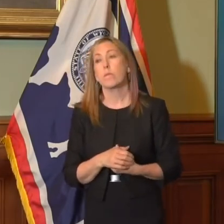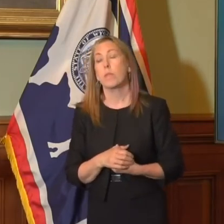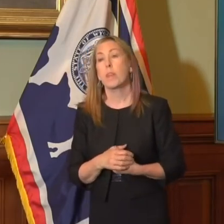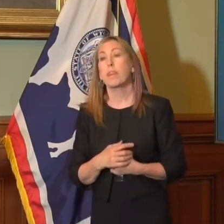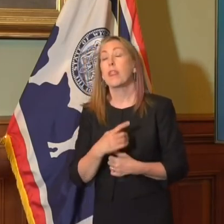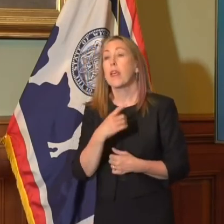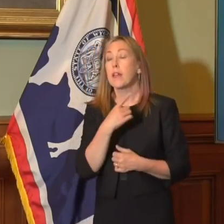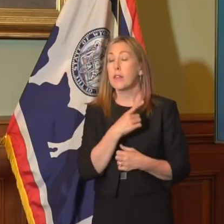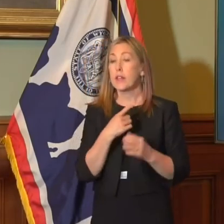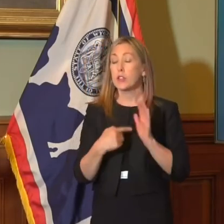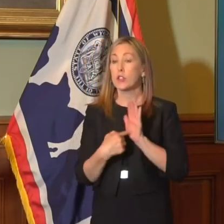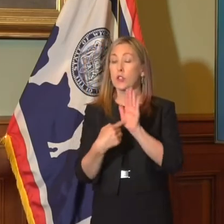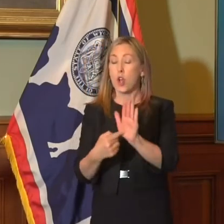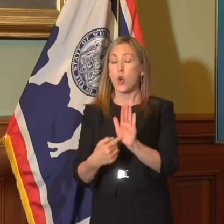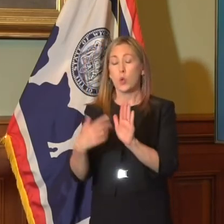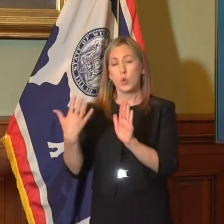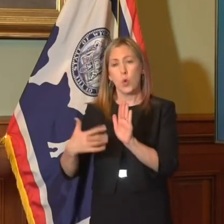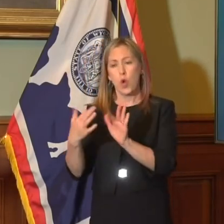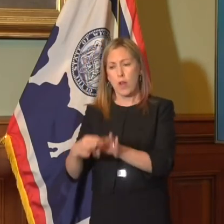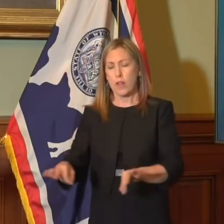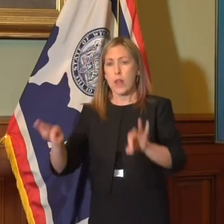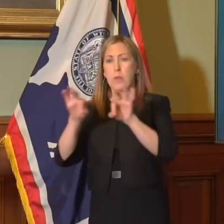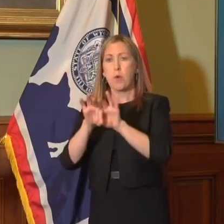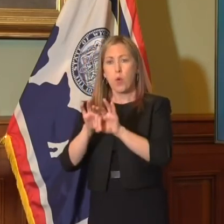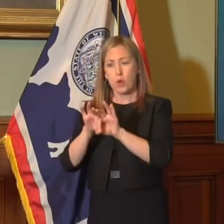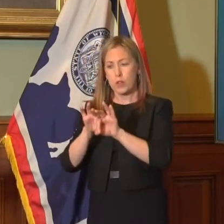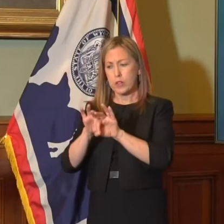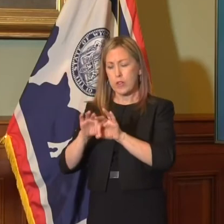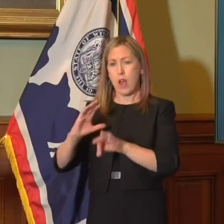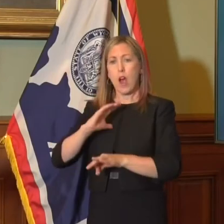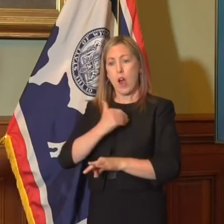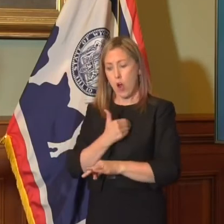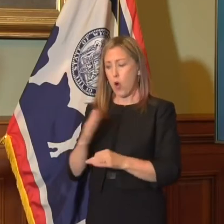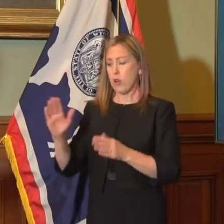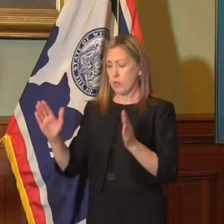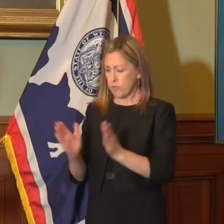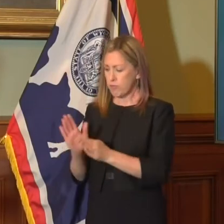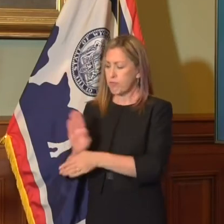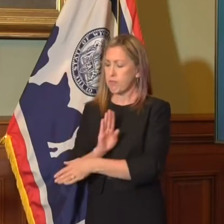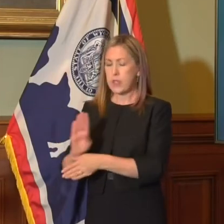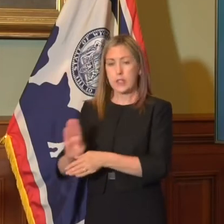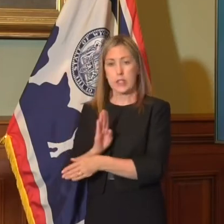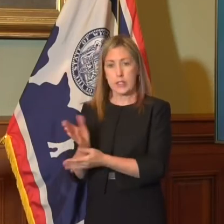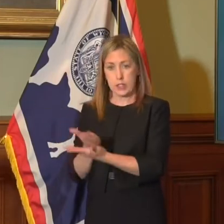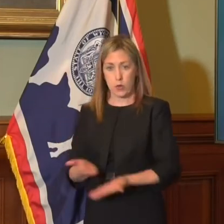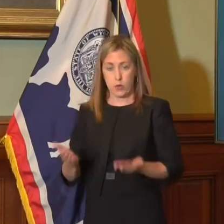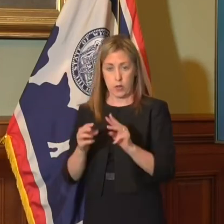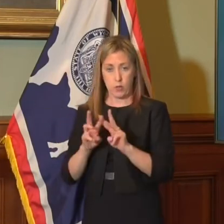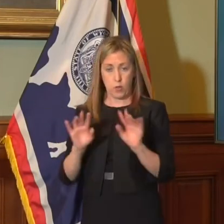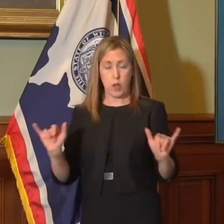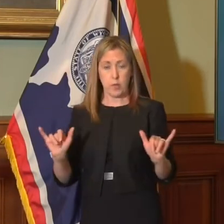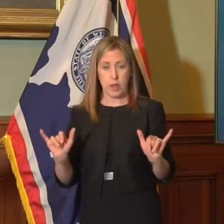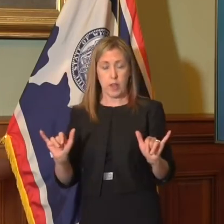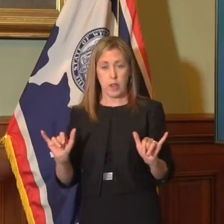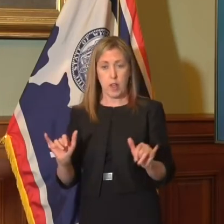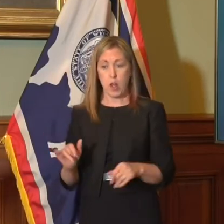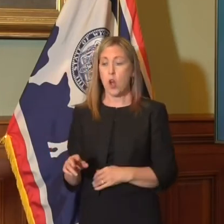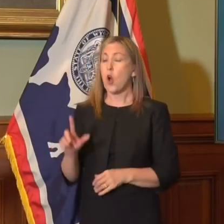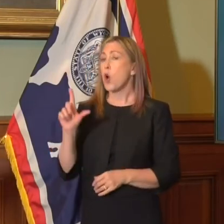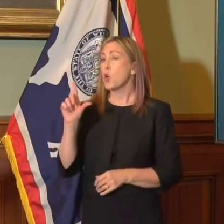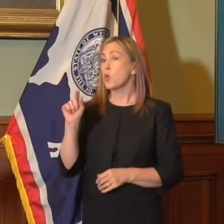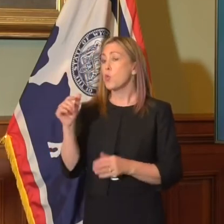This tells you how important our small businesses are in Wyoming. There are